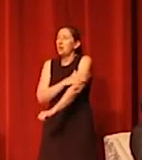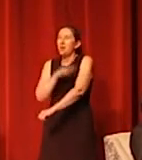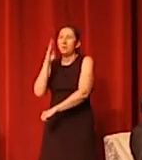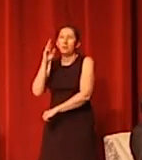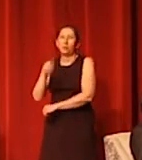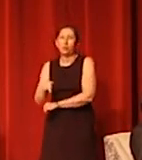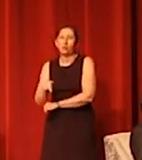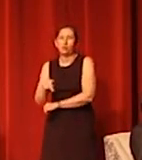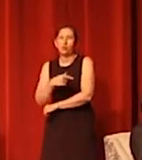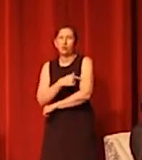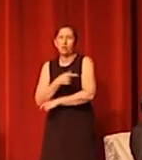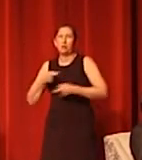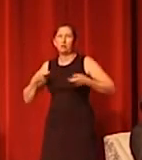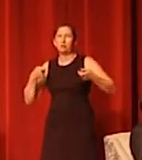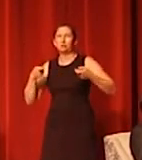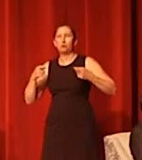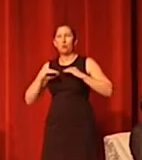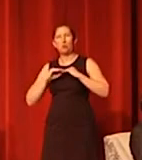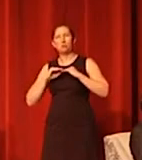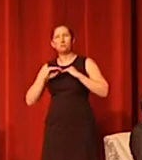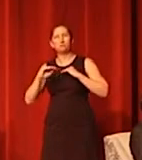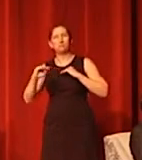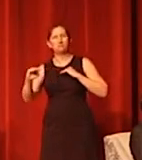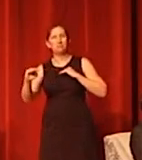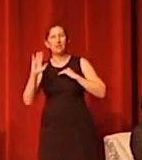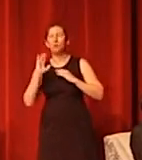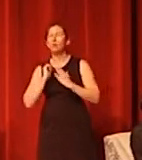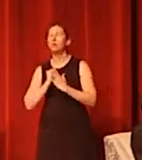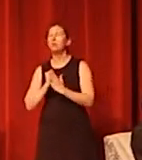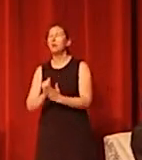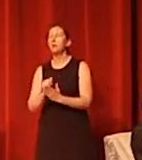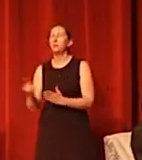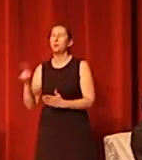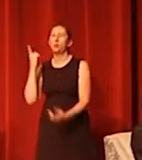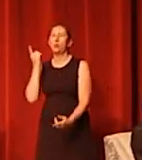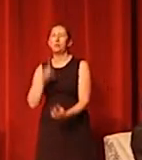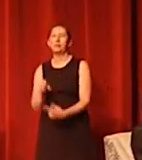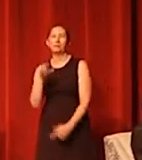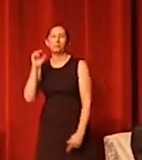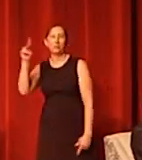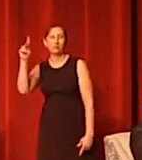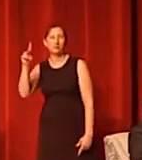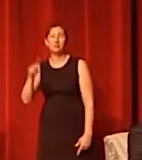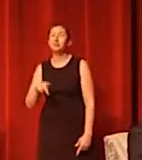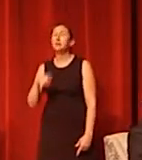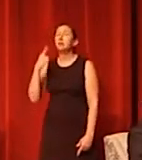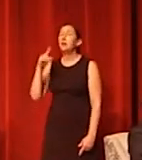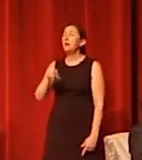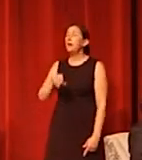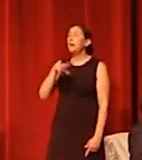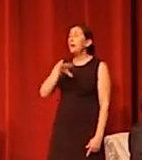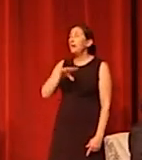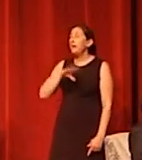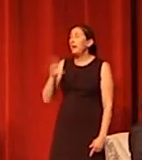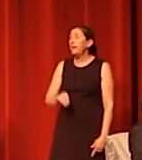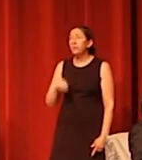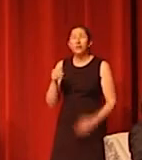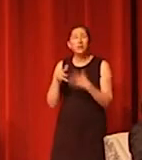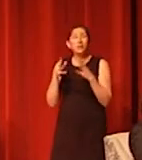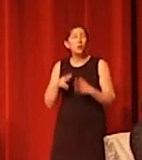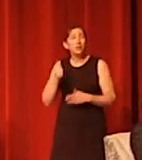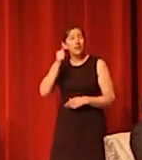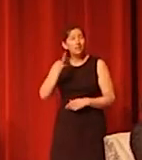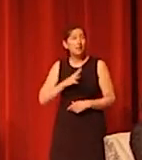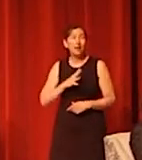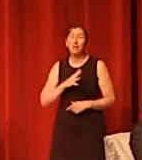for dementia. We know in certain populations, especially African-American men, in certain groups of people who have